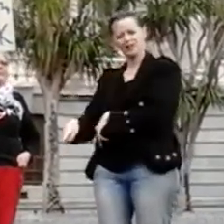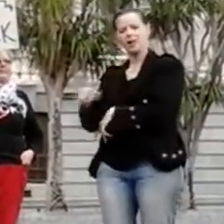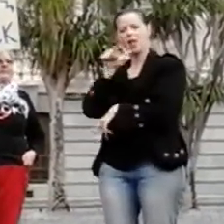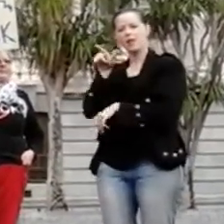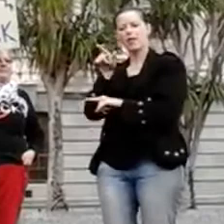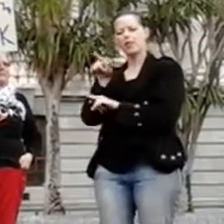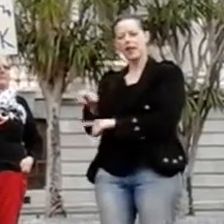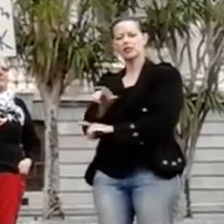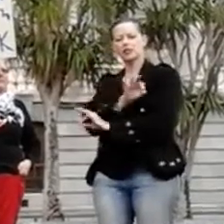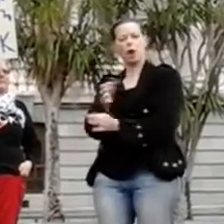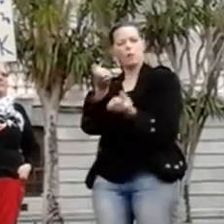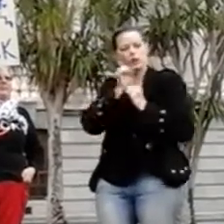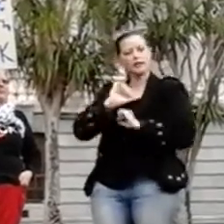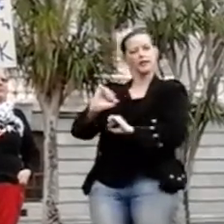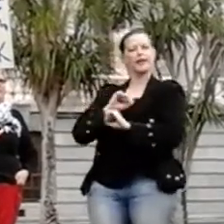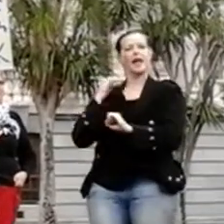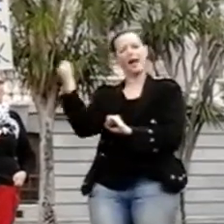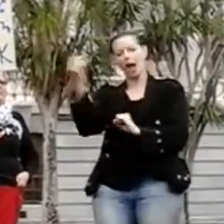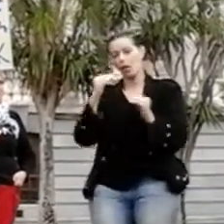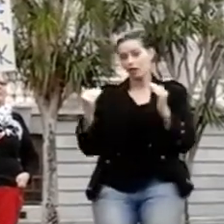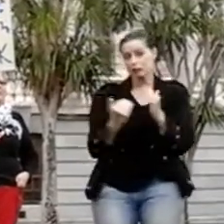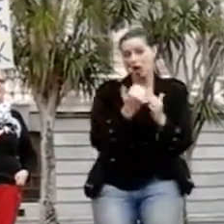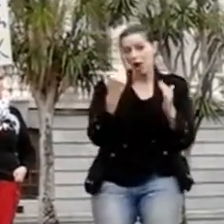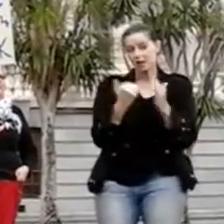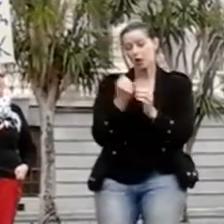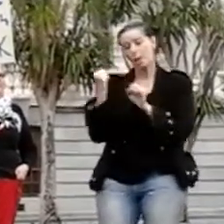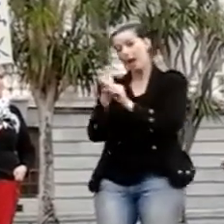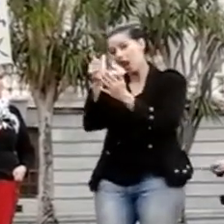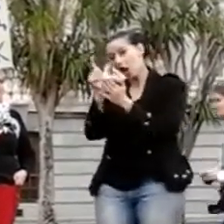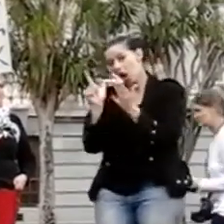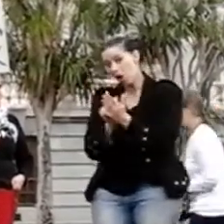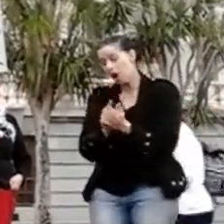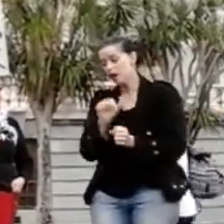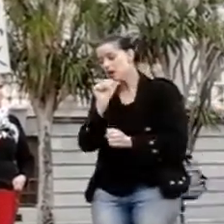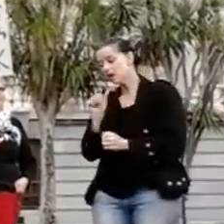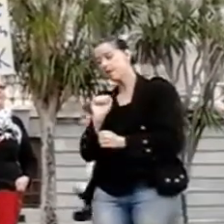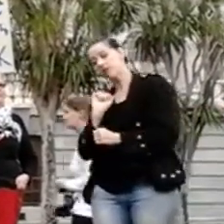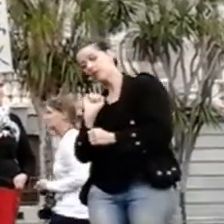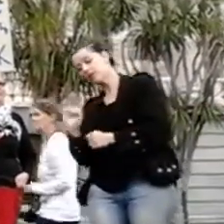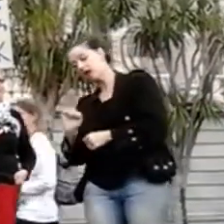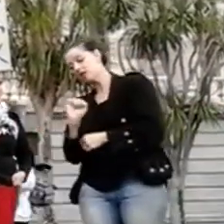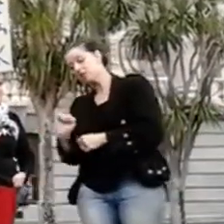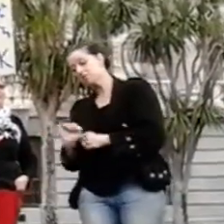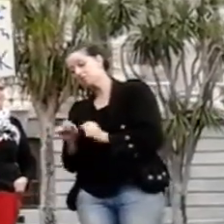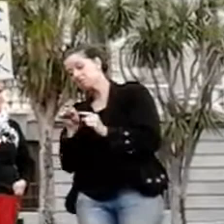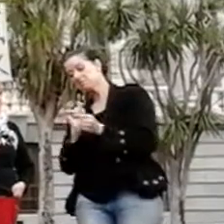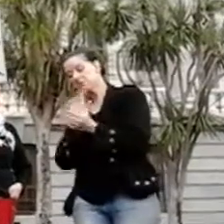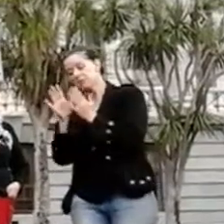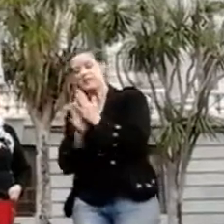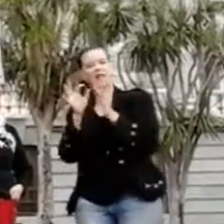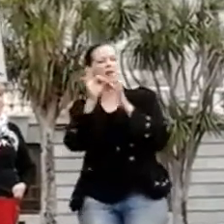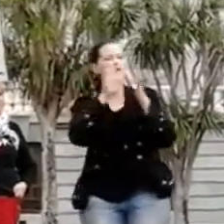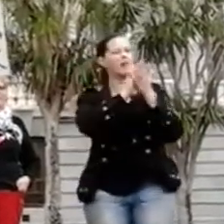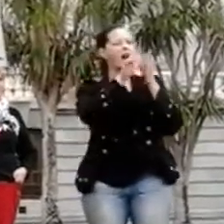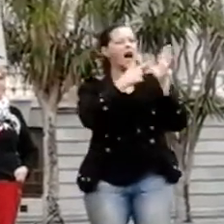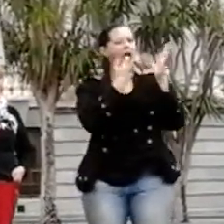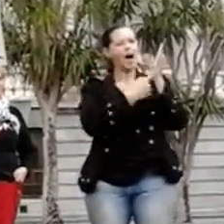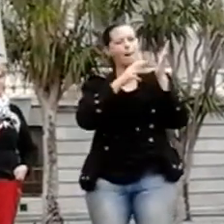if this agreement can't guarantee that Pharmac continues to get cheap medicines for New Zealand, if this agreement can't guarantee